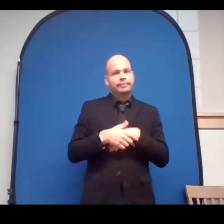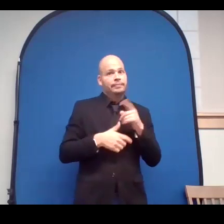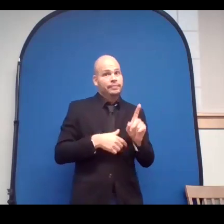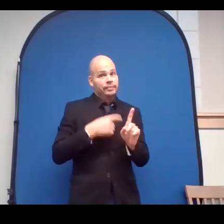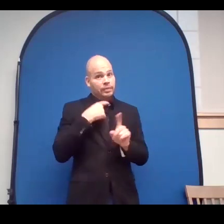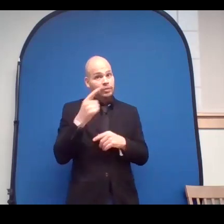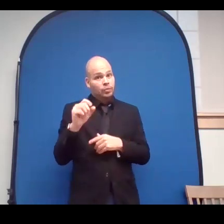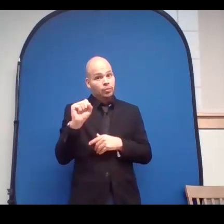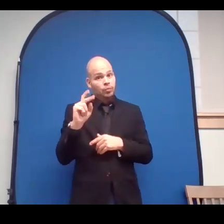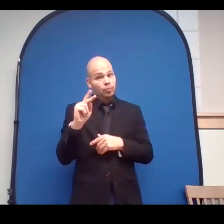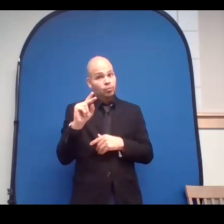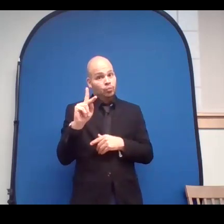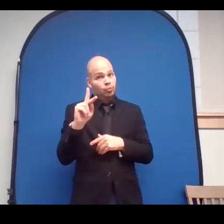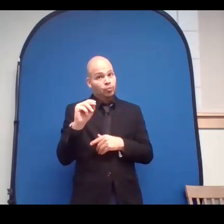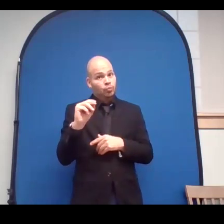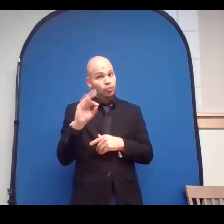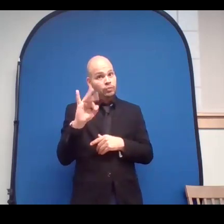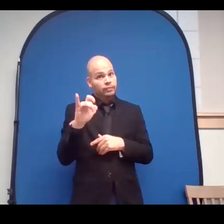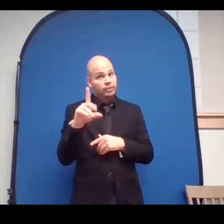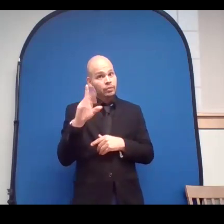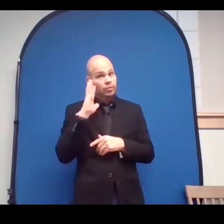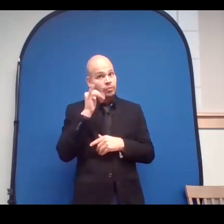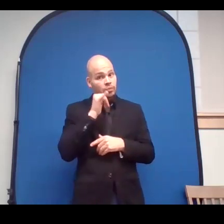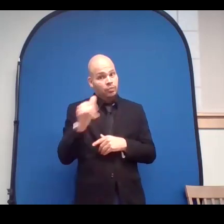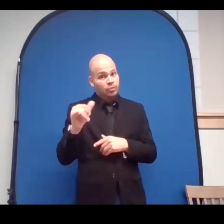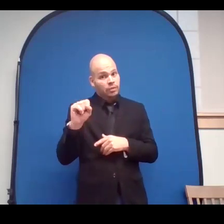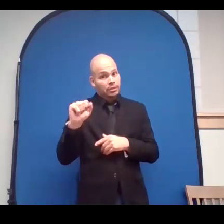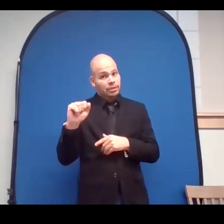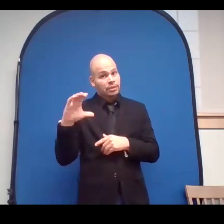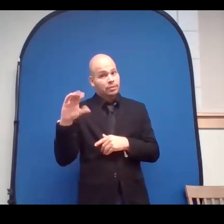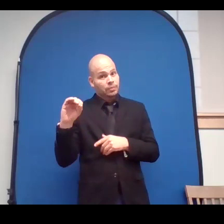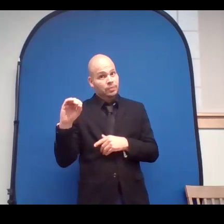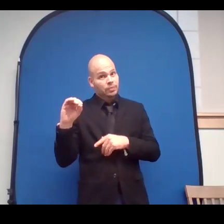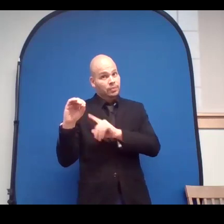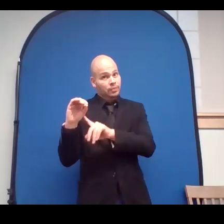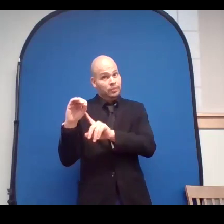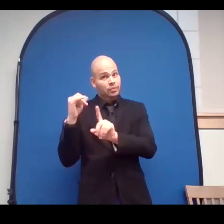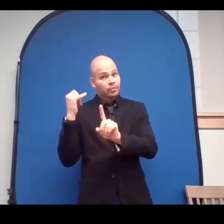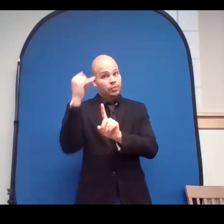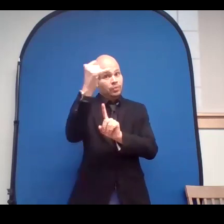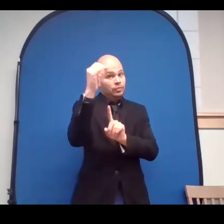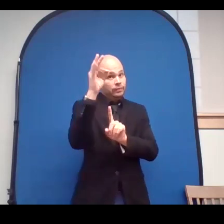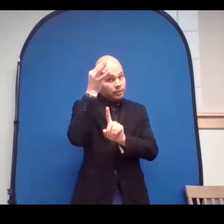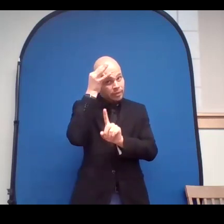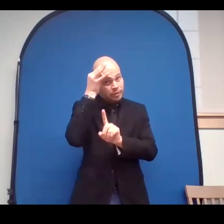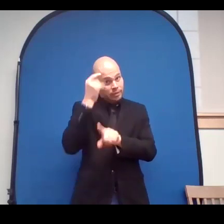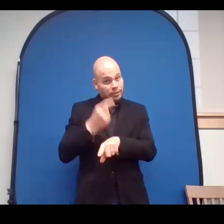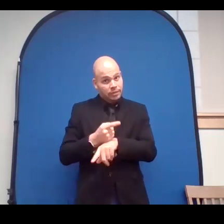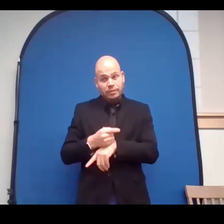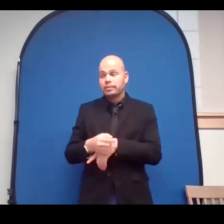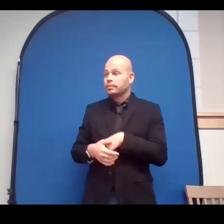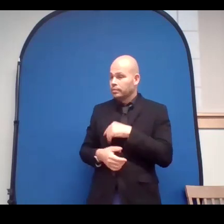the Saco Barracks and the feds as well? Yes. And who did you understand the feds to